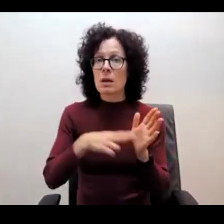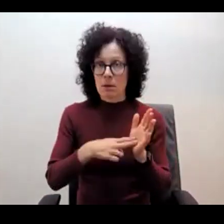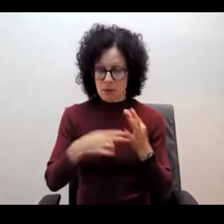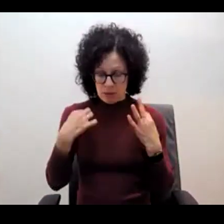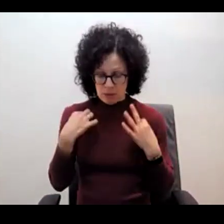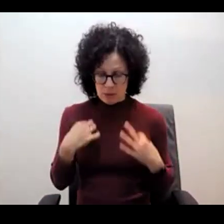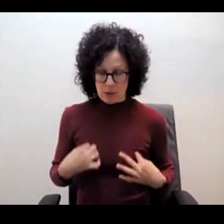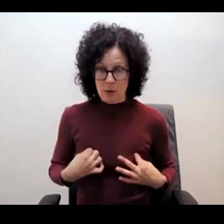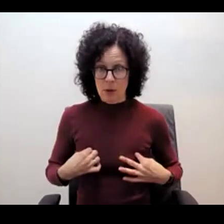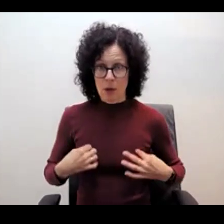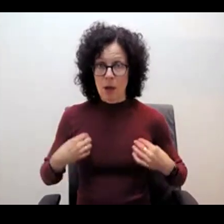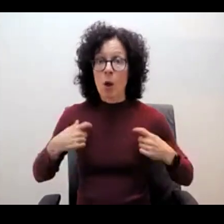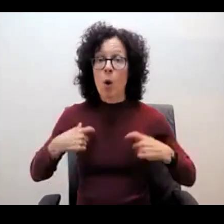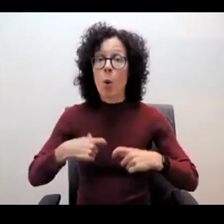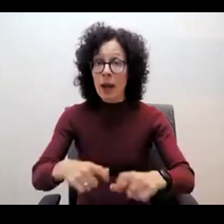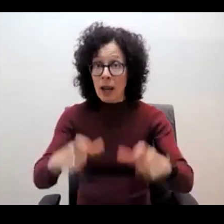elbows.